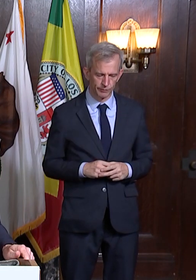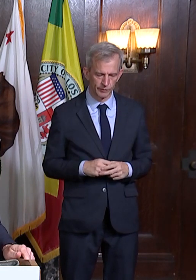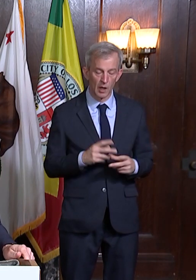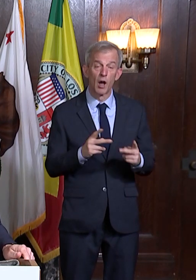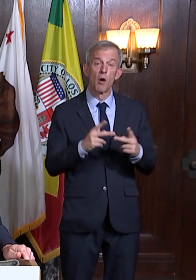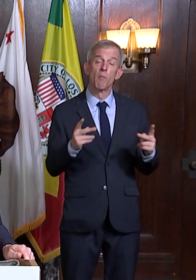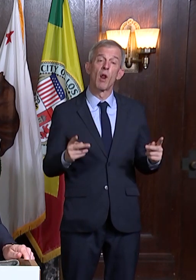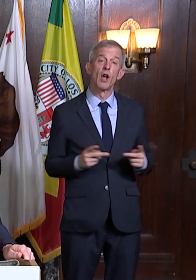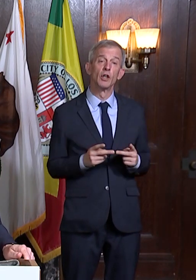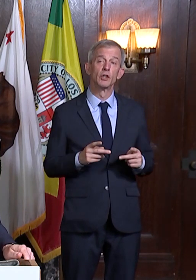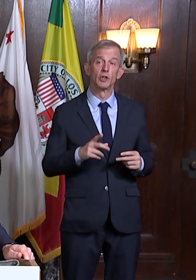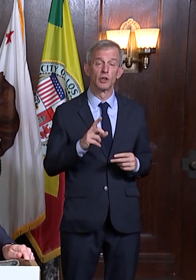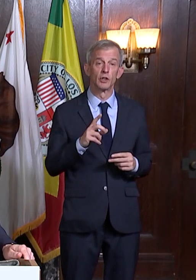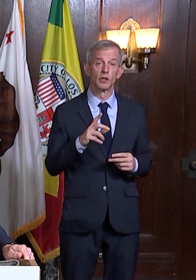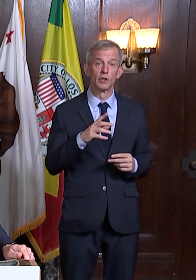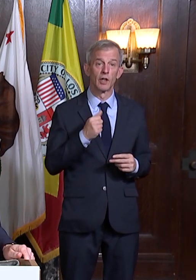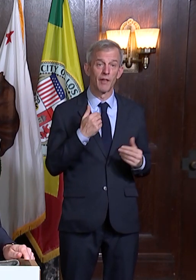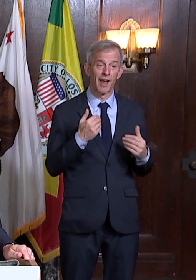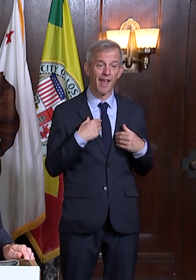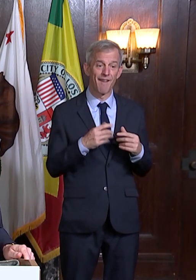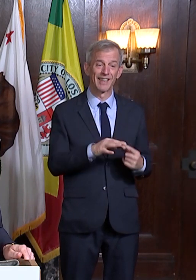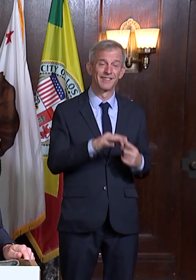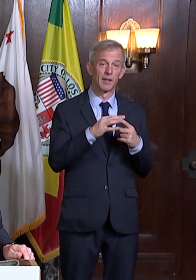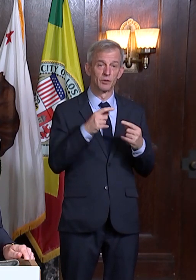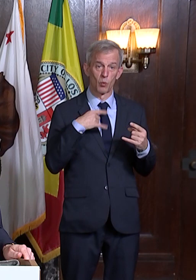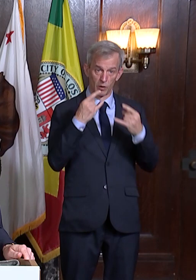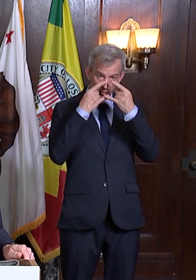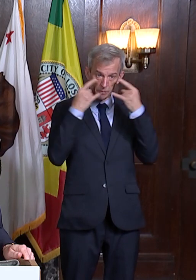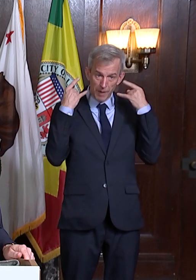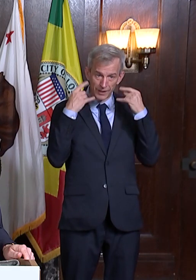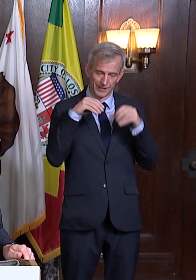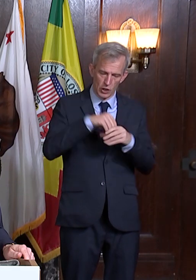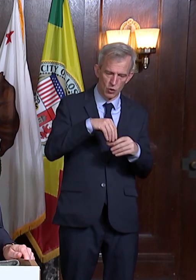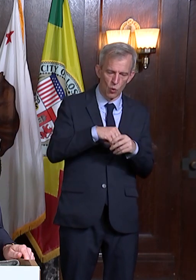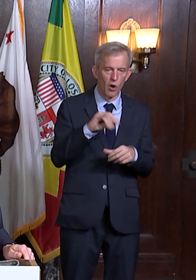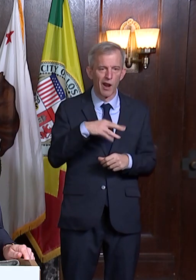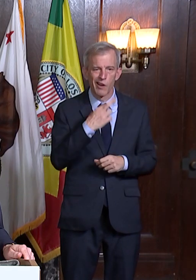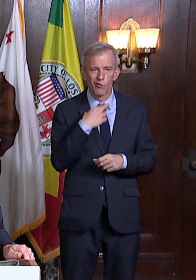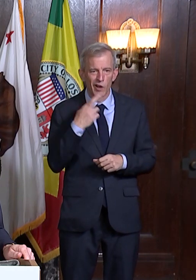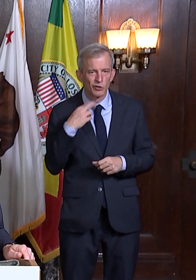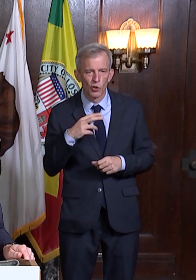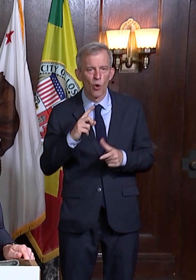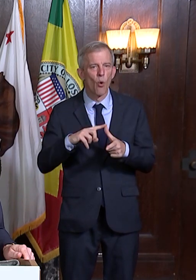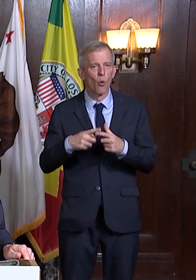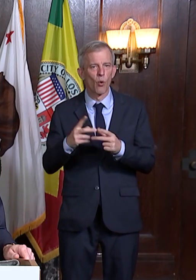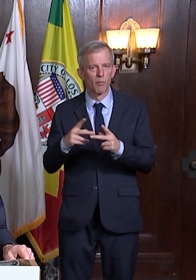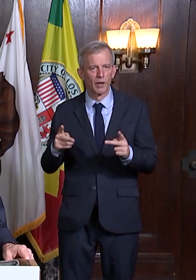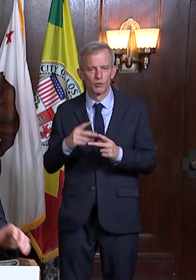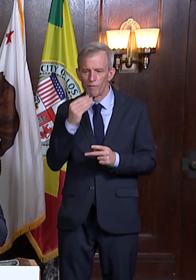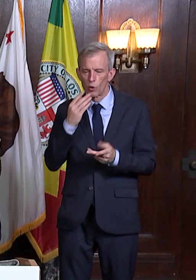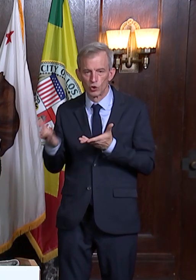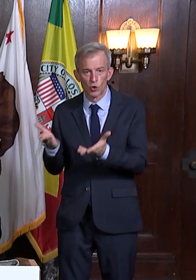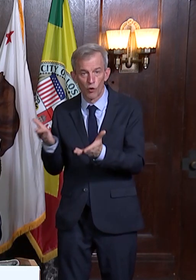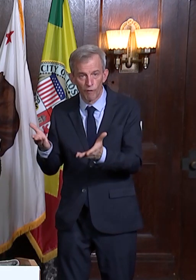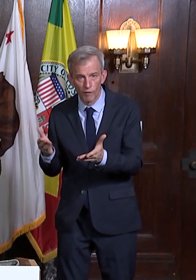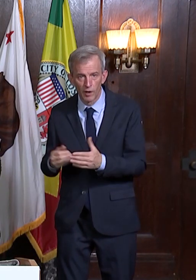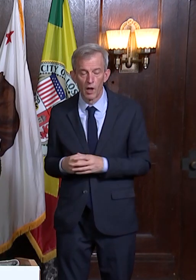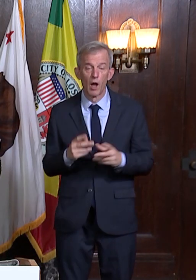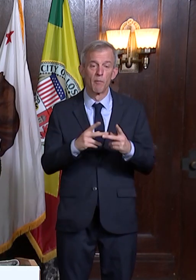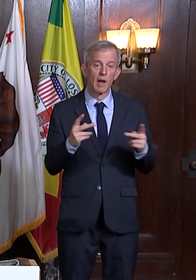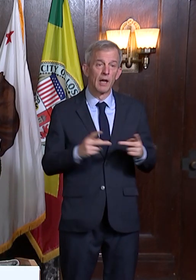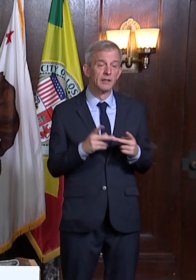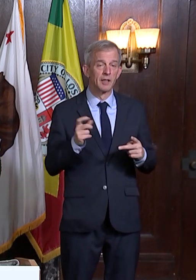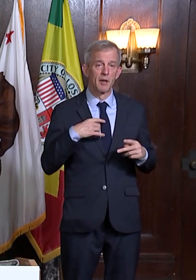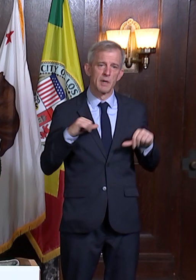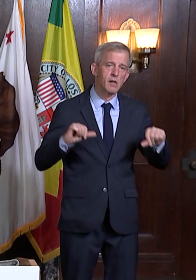we wear masks indoors, like restaurants or other places where food is being served, places where people are exerting